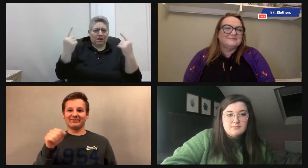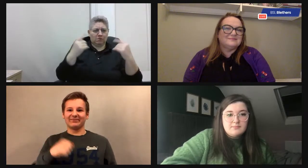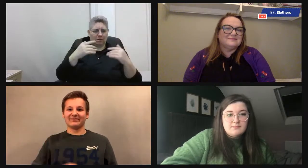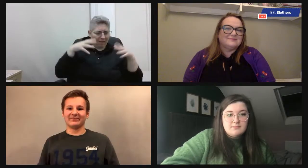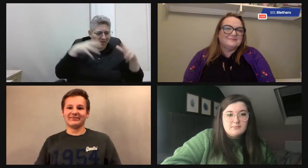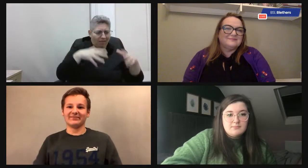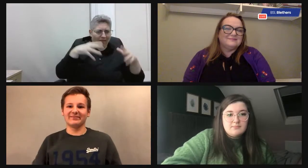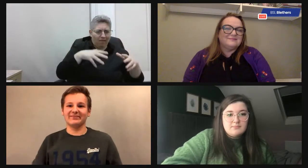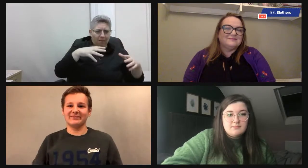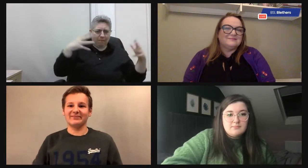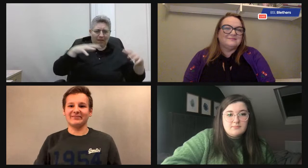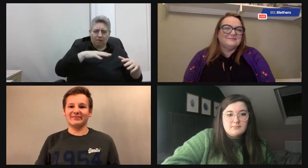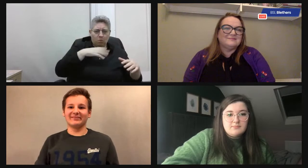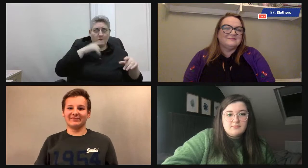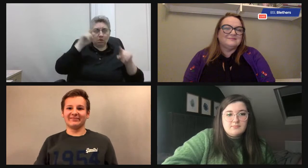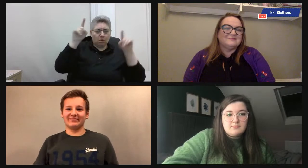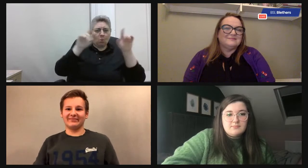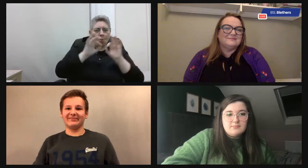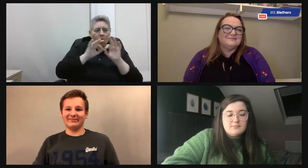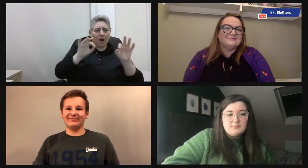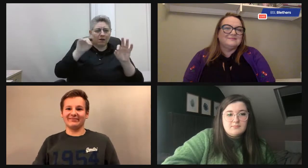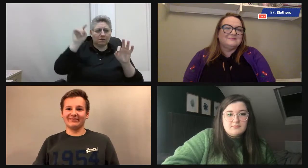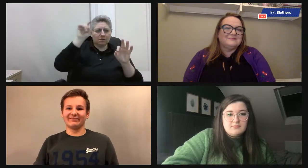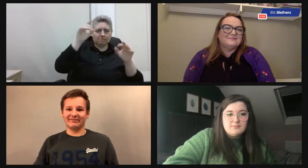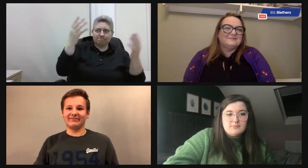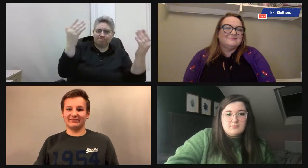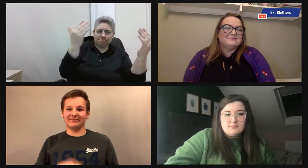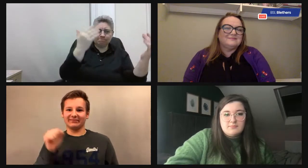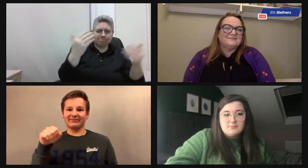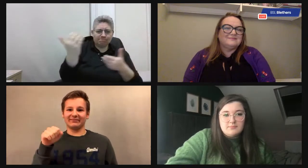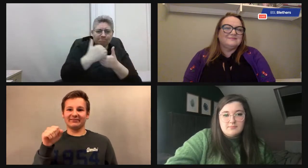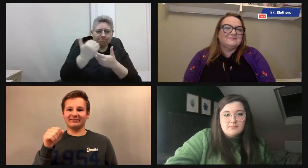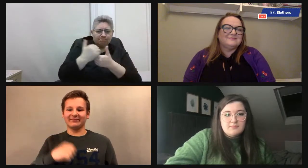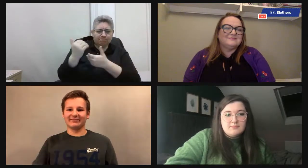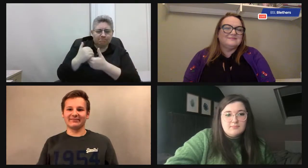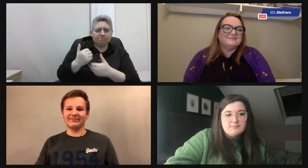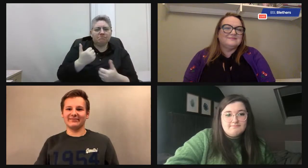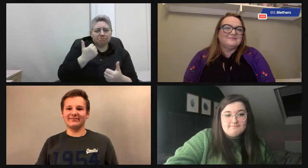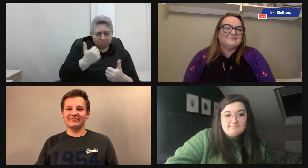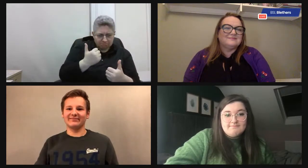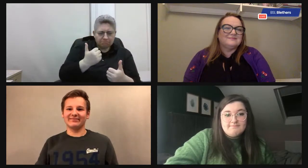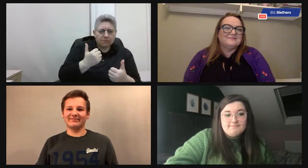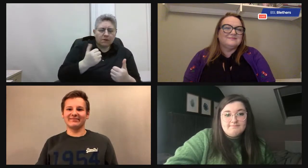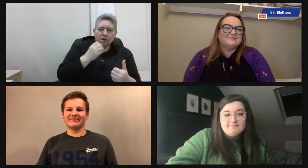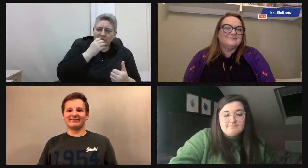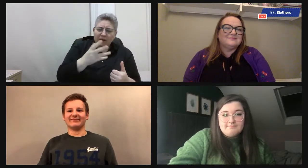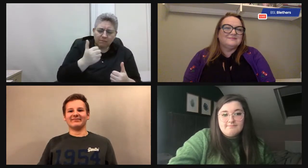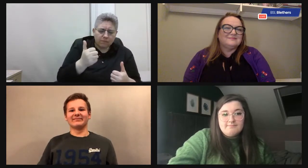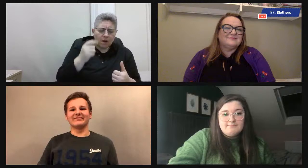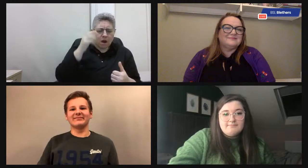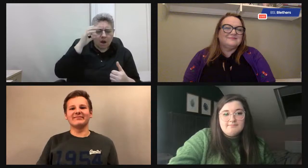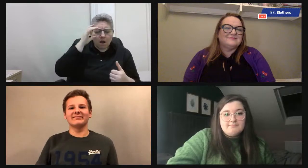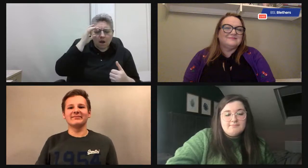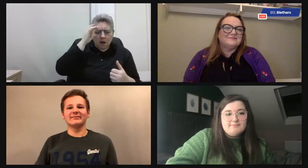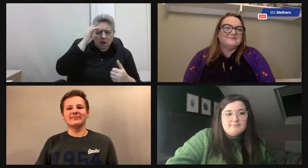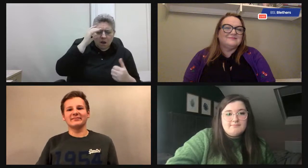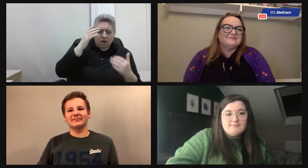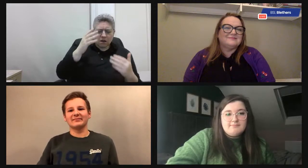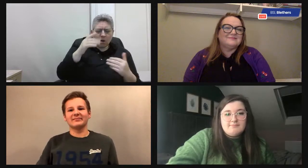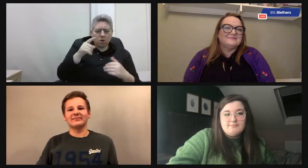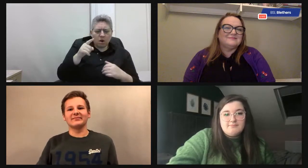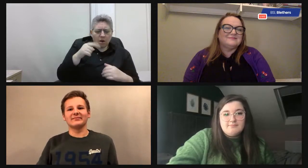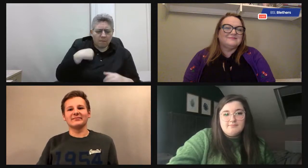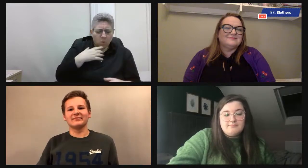they can't travel. So when you're looking at isolation in the rural areas, of course, we've got some services in the more populated areas, but perhaps